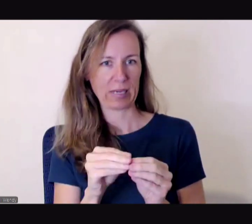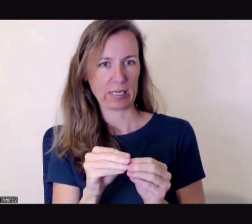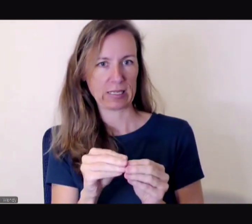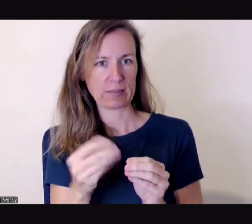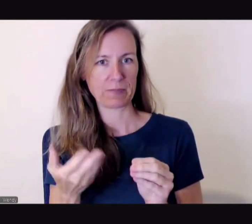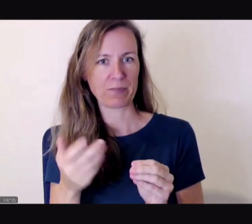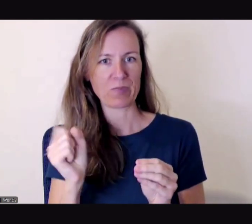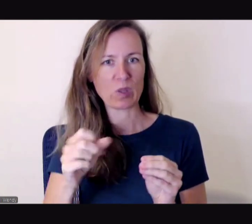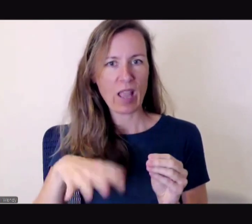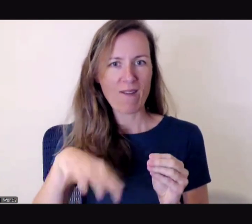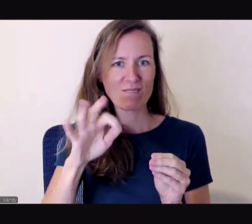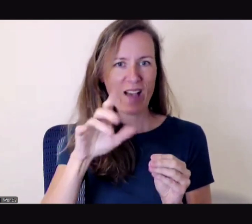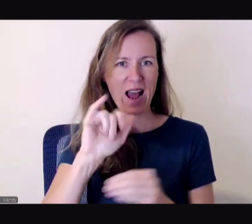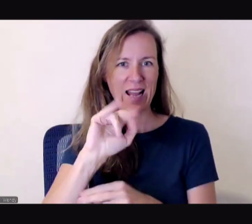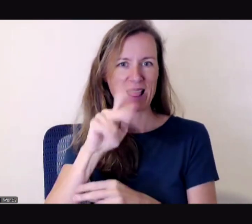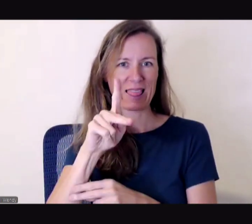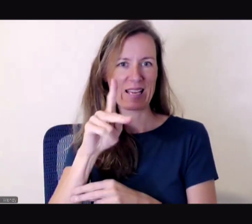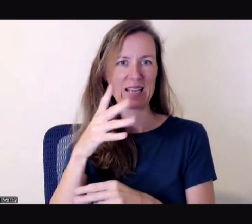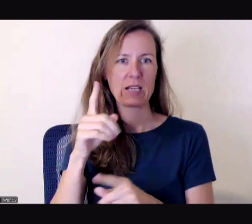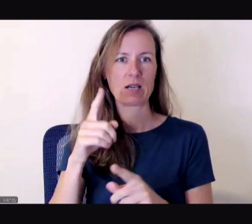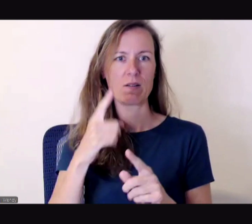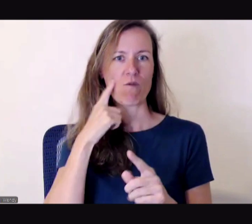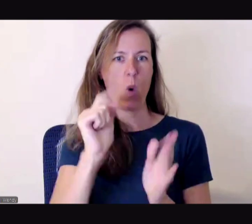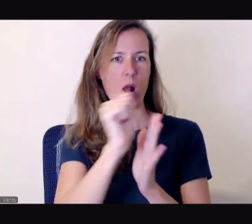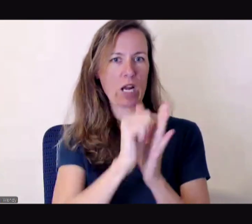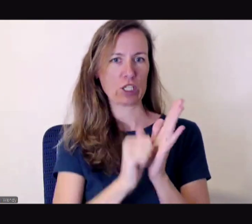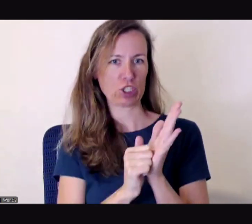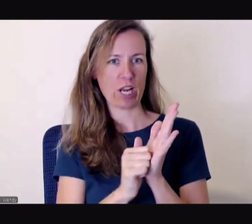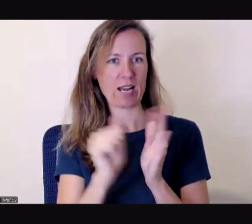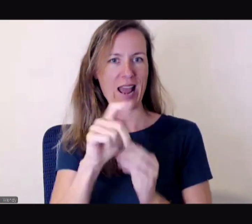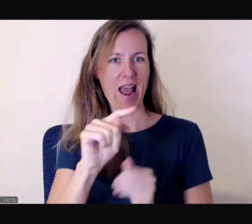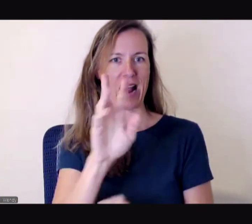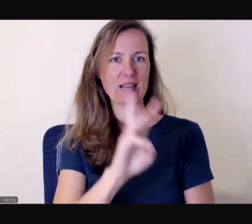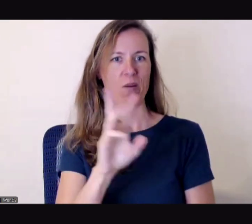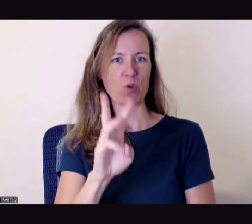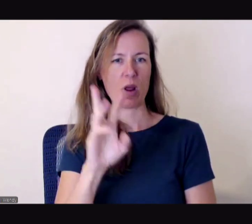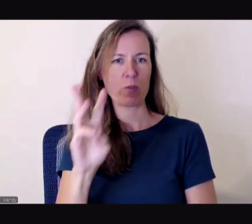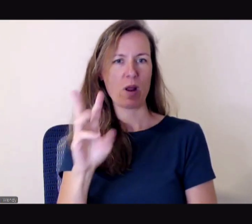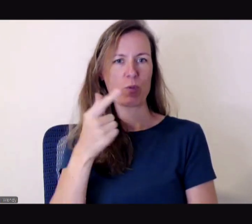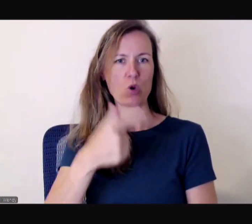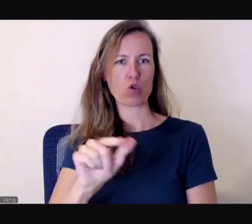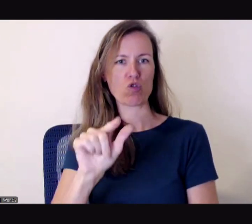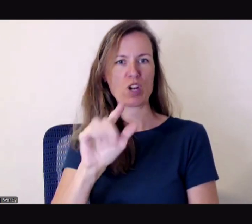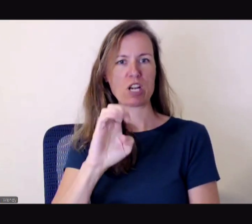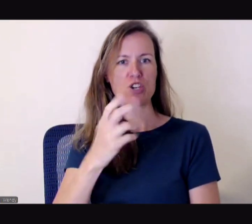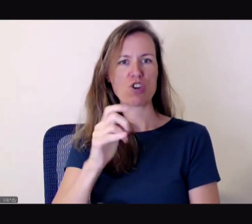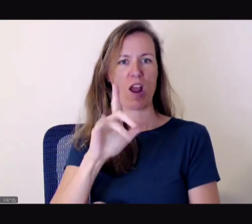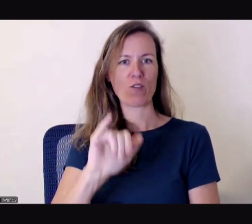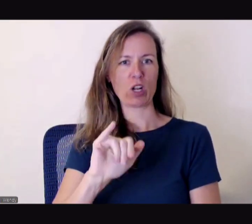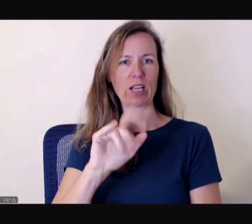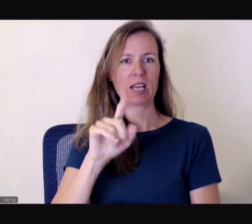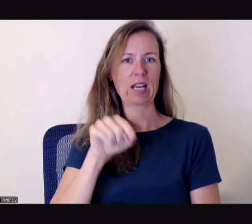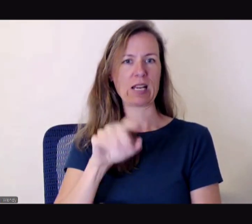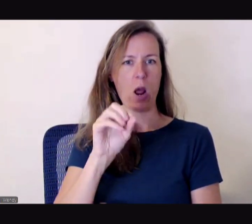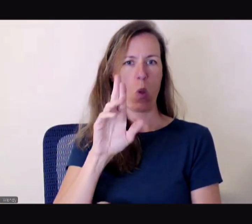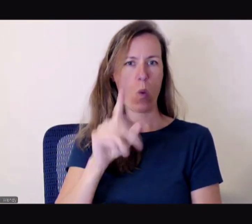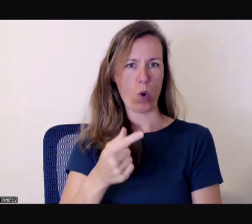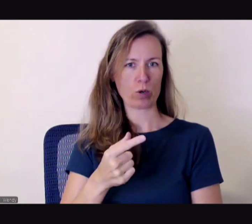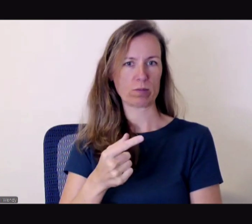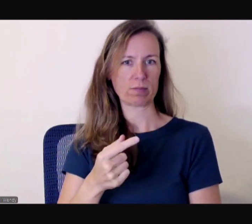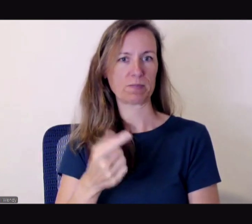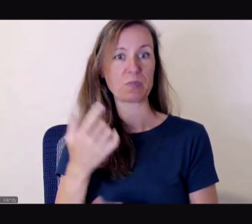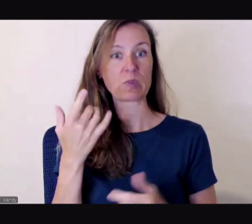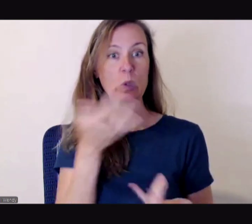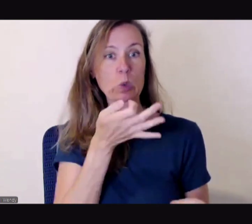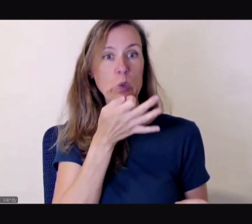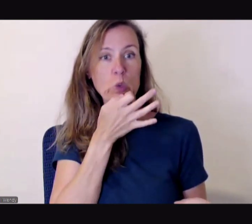www.greencheverly.org. In addition, we are coming to the end of Air Quality Awareness Week, which started May 5th and ends